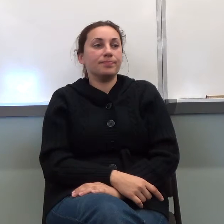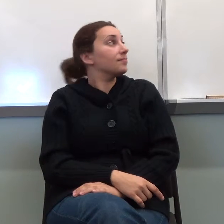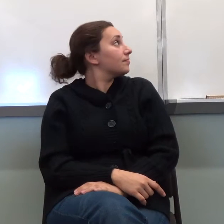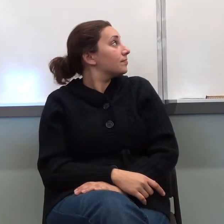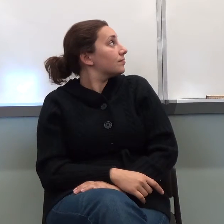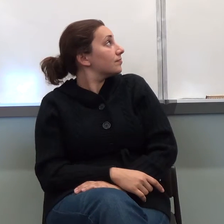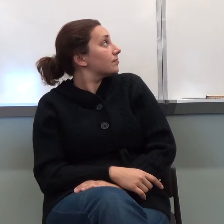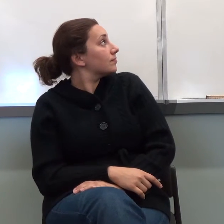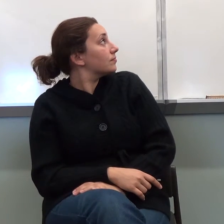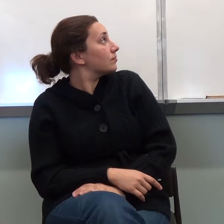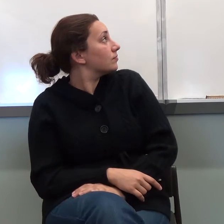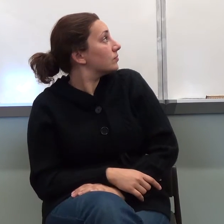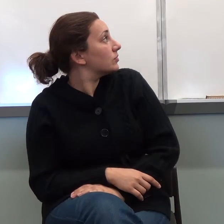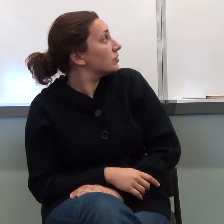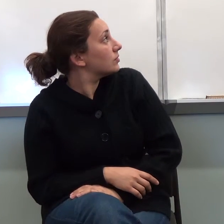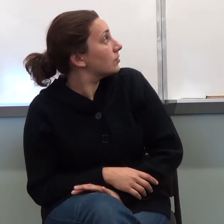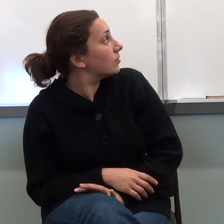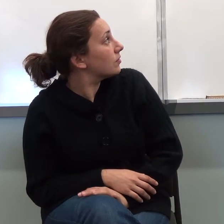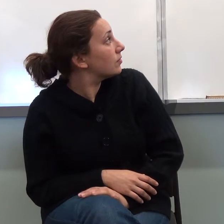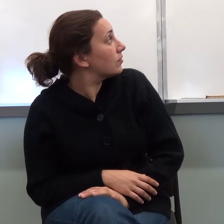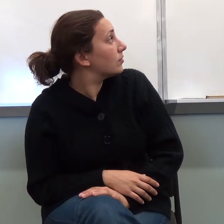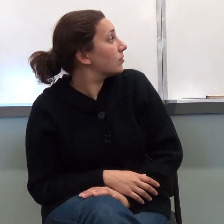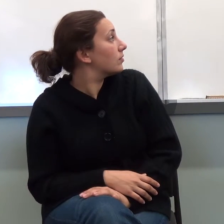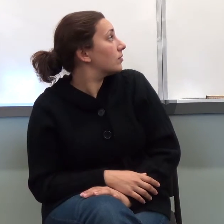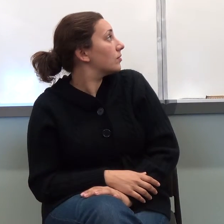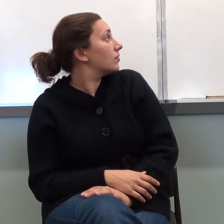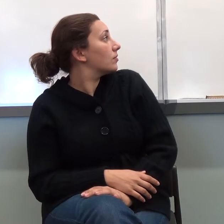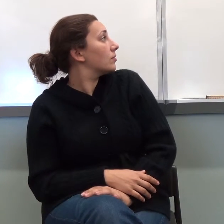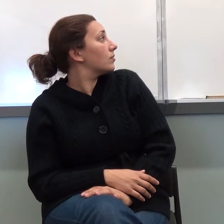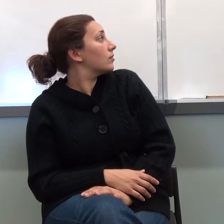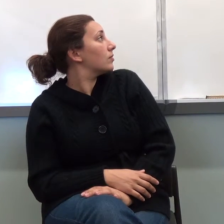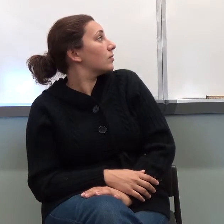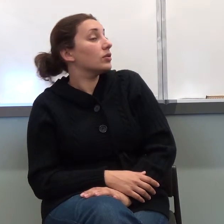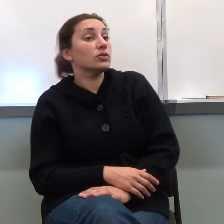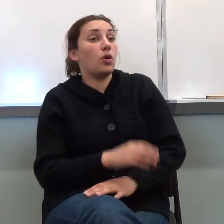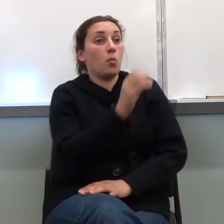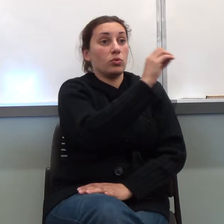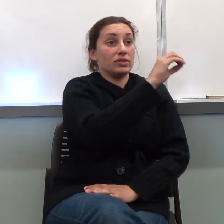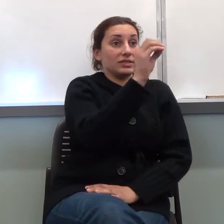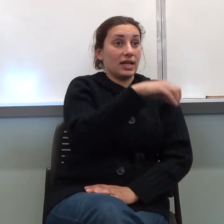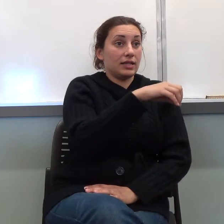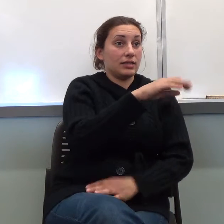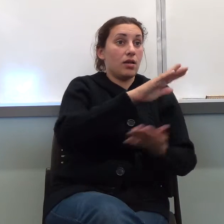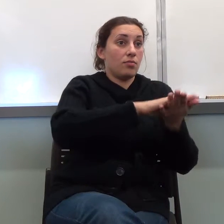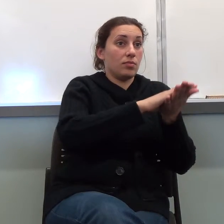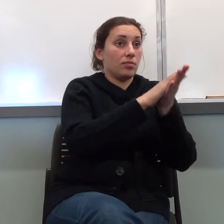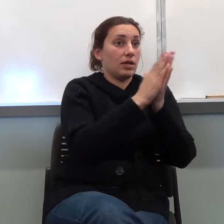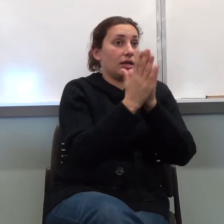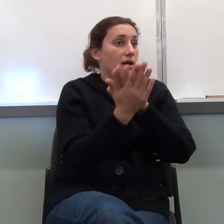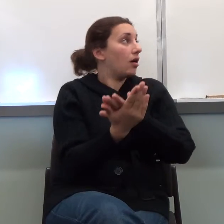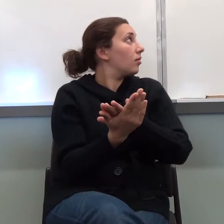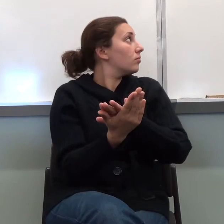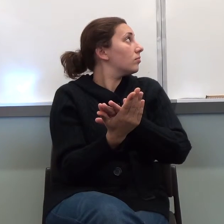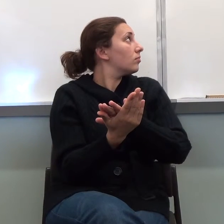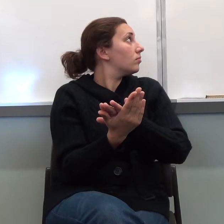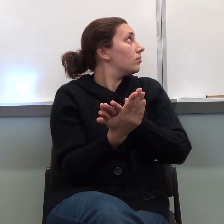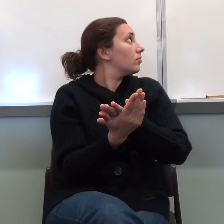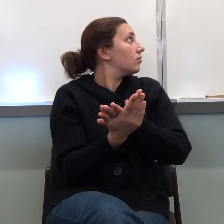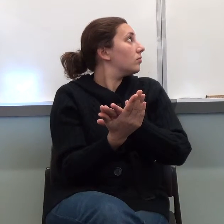and divide by 100 or multiply